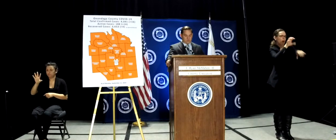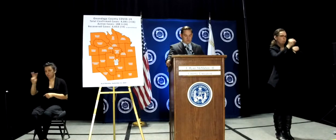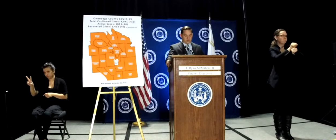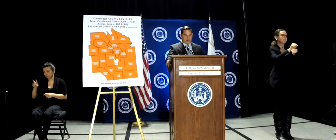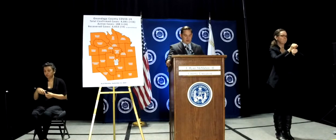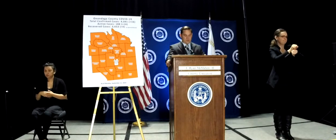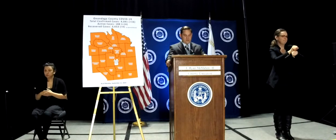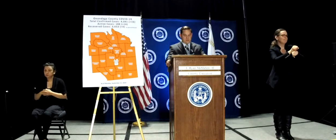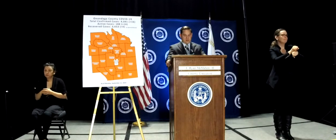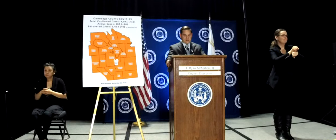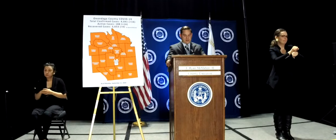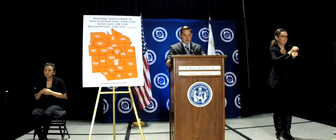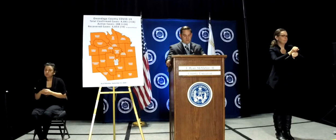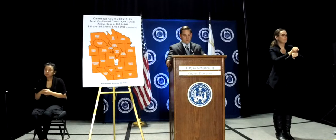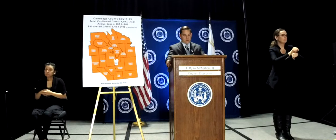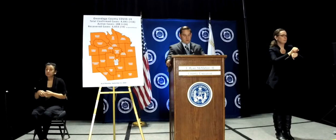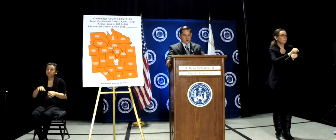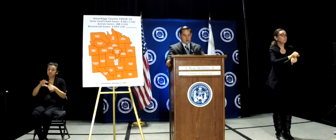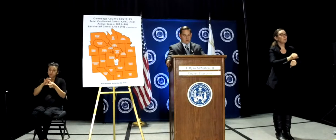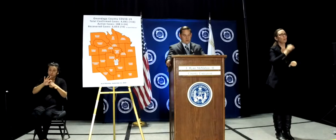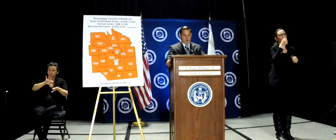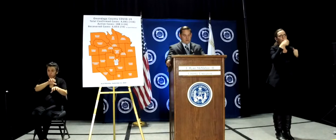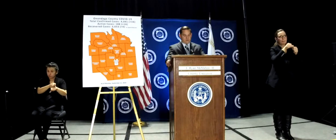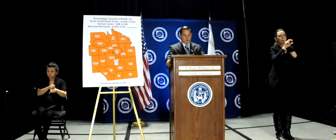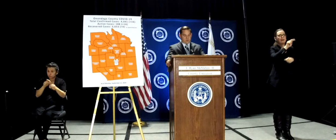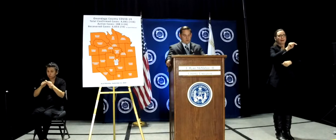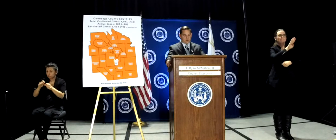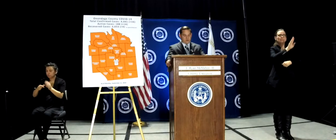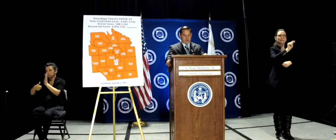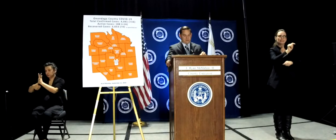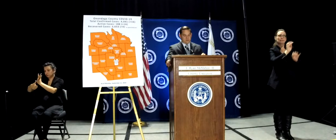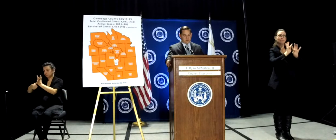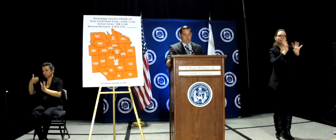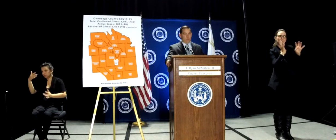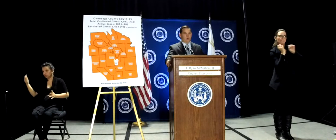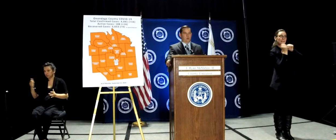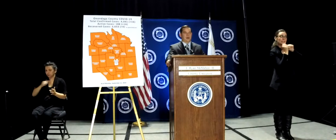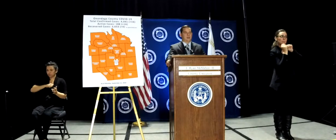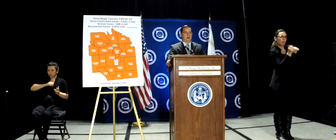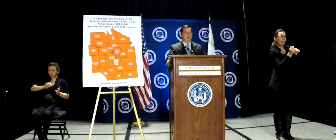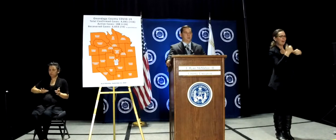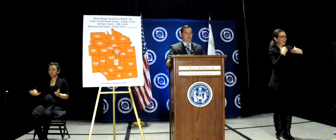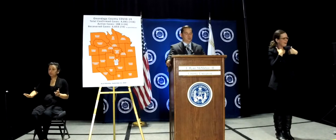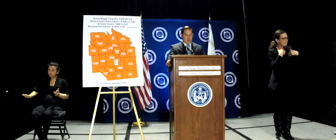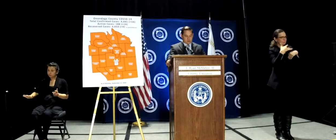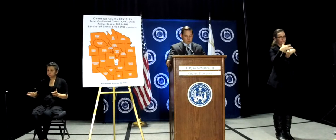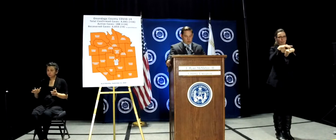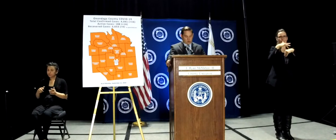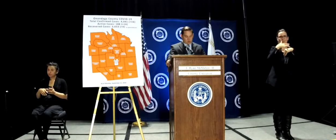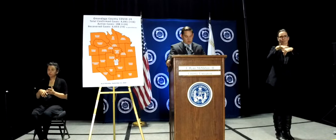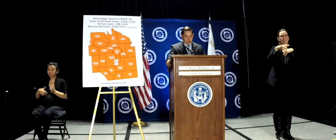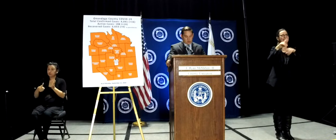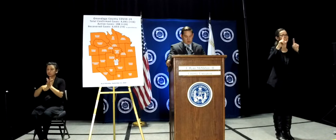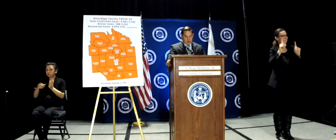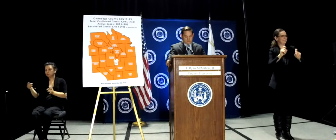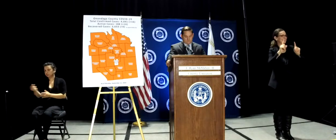at MBT Bank Stadium. We then have very quick turn times, and there's a portal online that you can check as